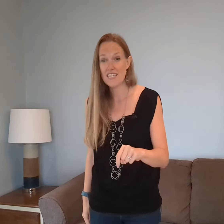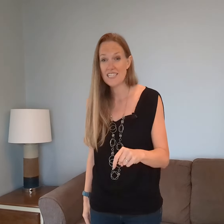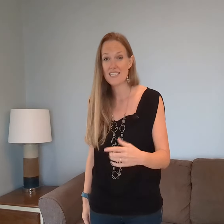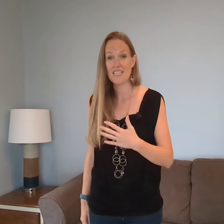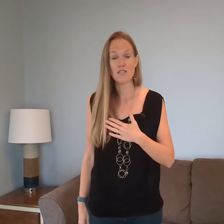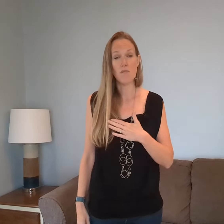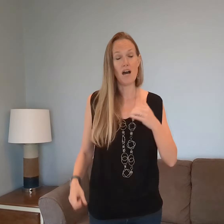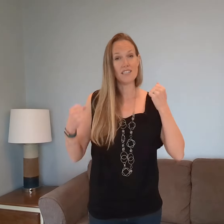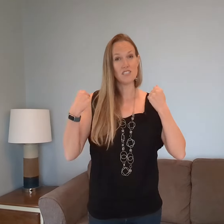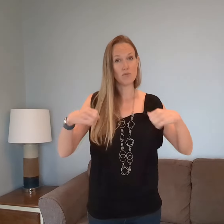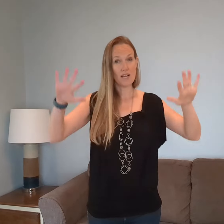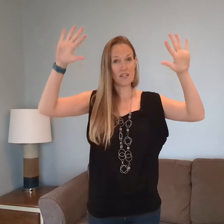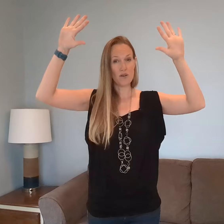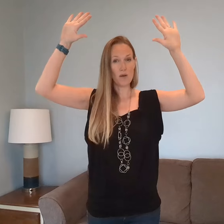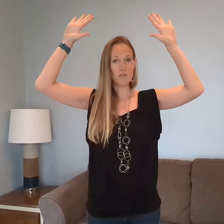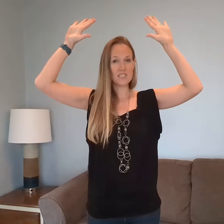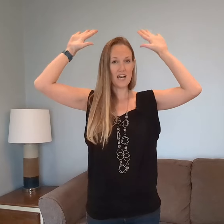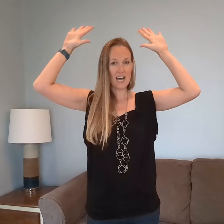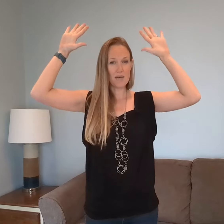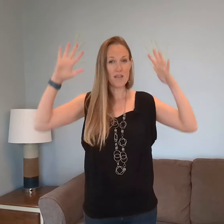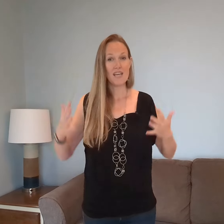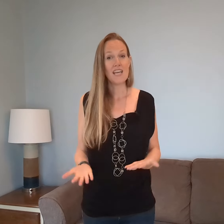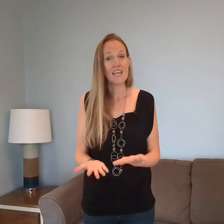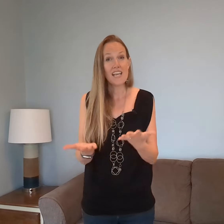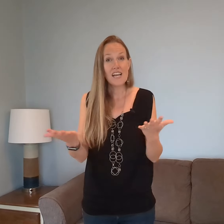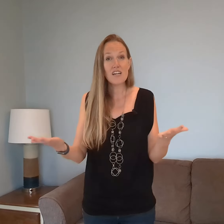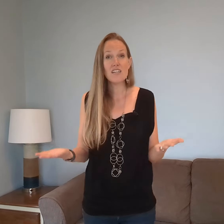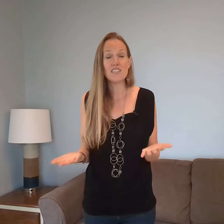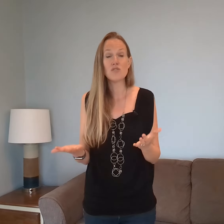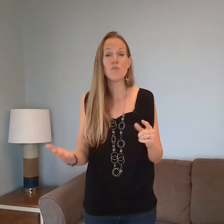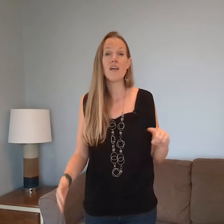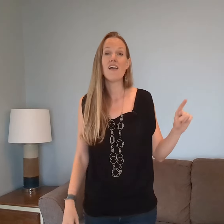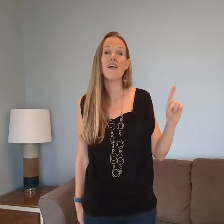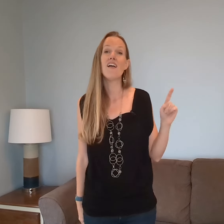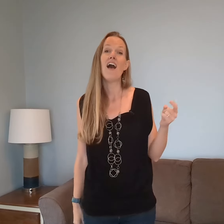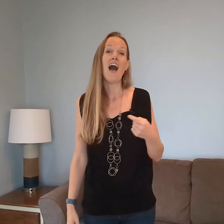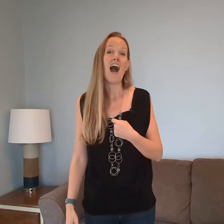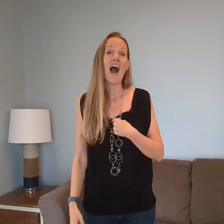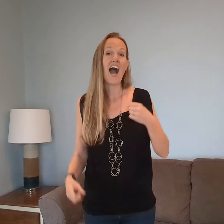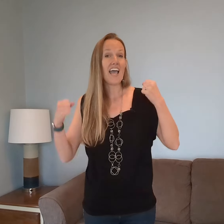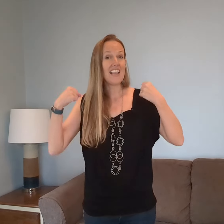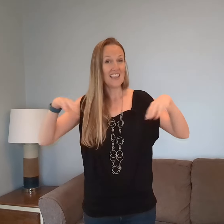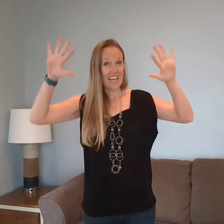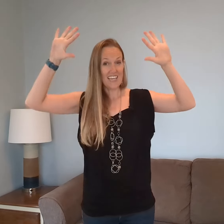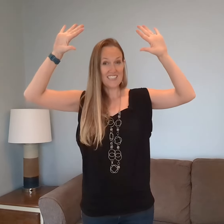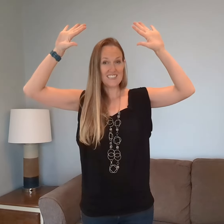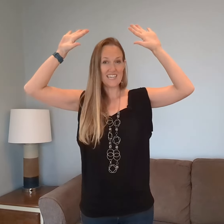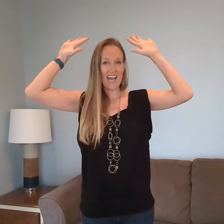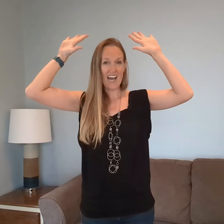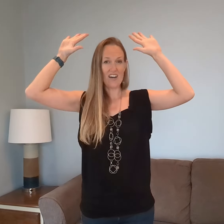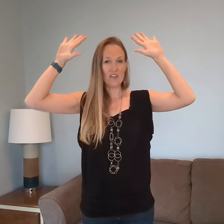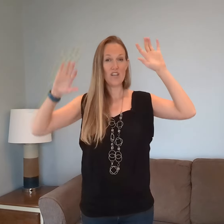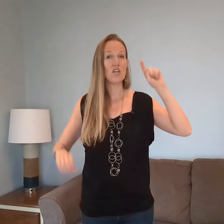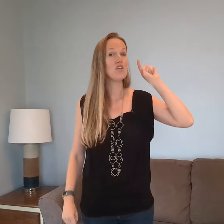This is my surrender. One more time. Here is where I lay it down.